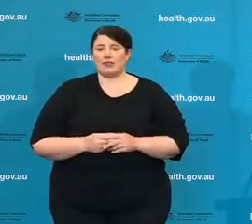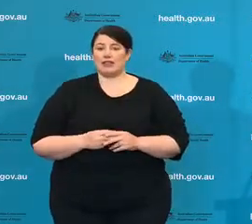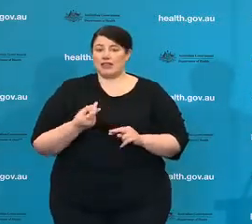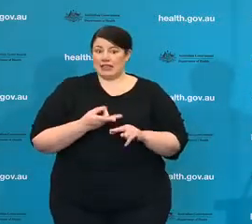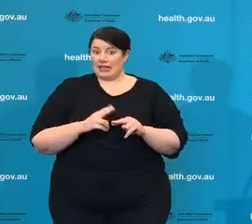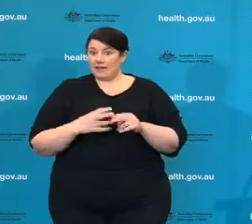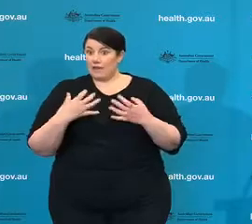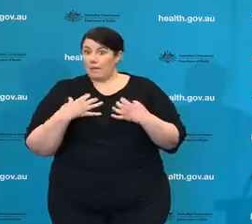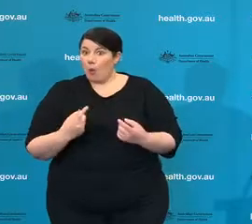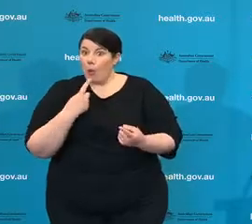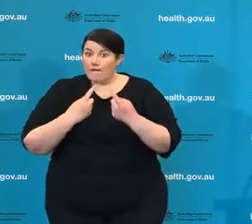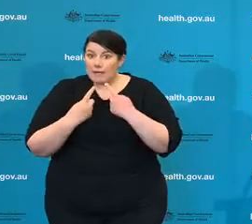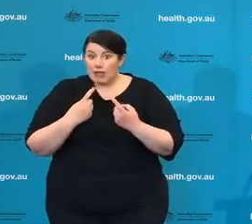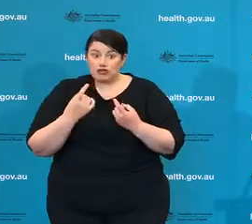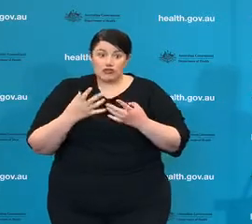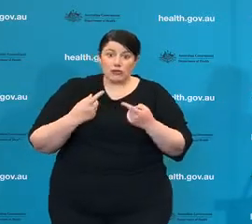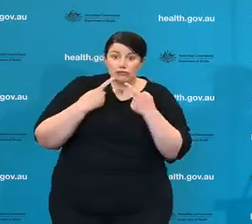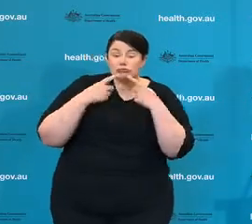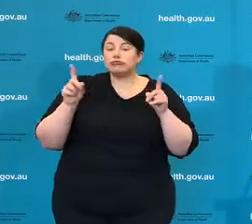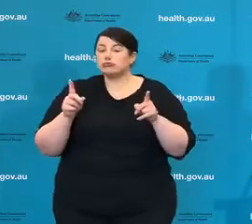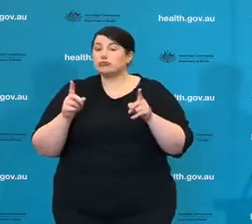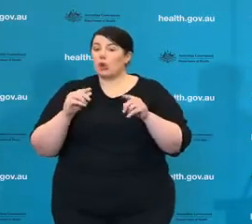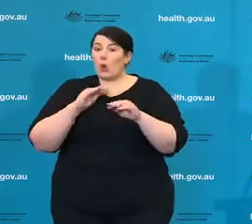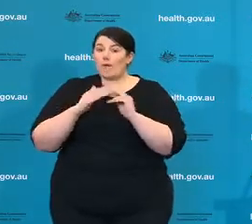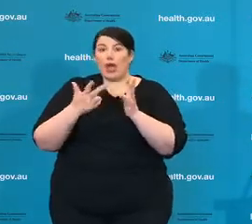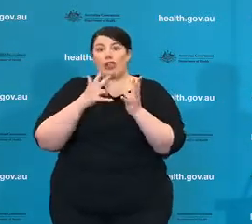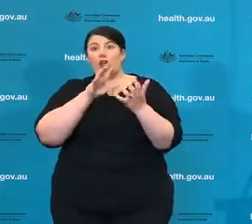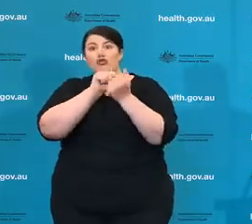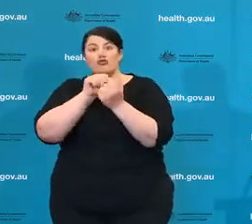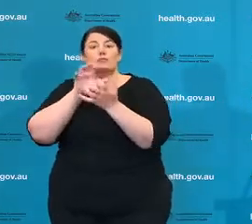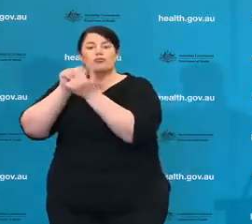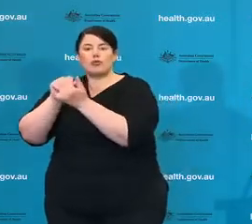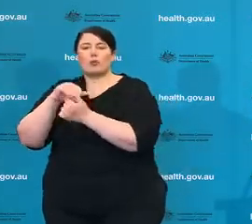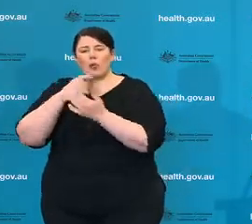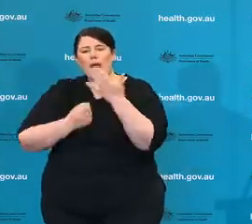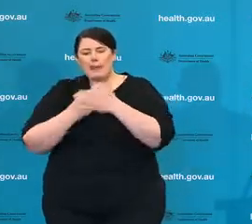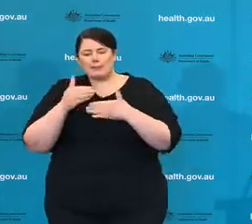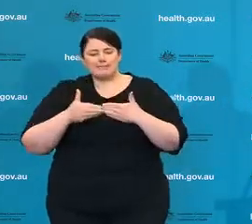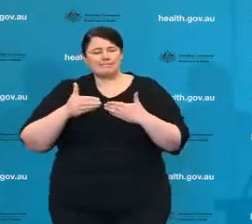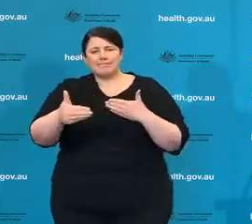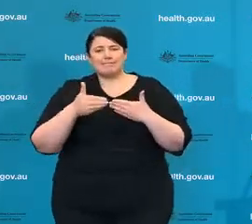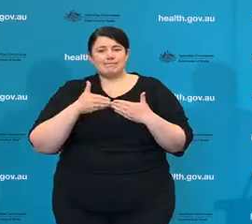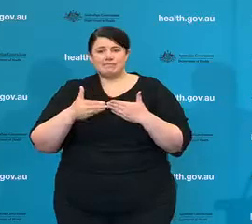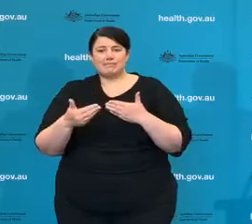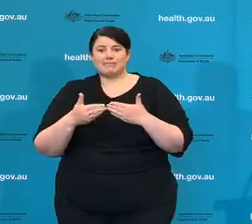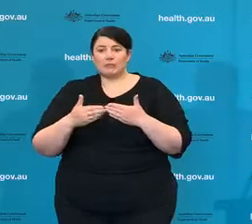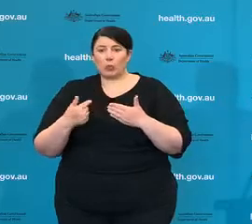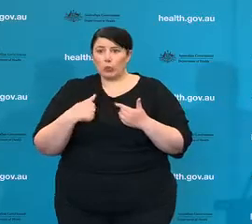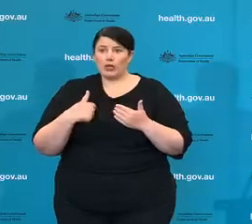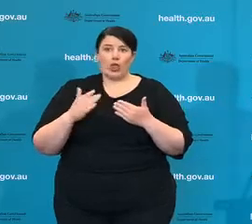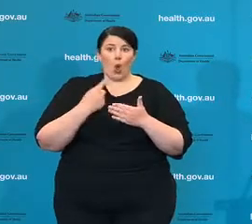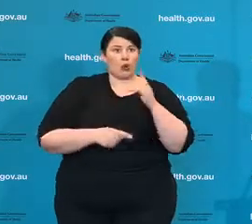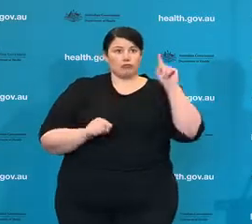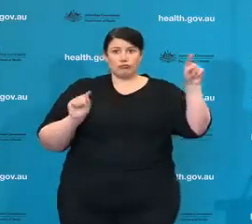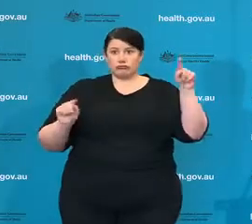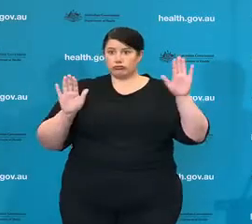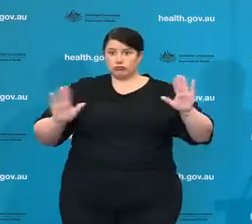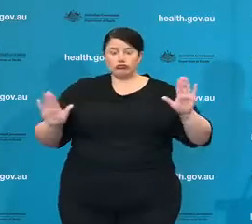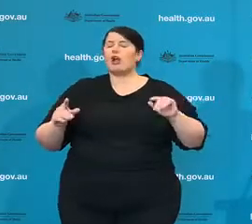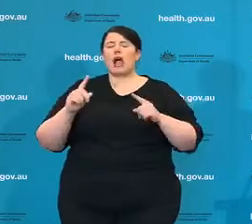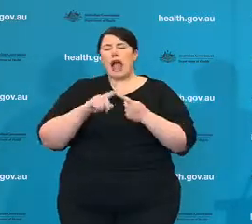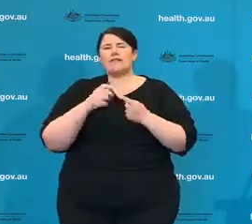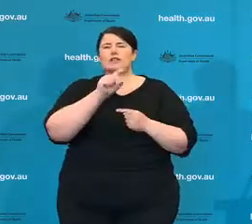further things to announce about other agreements, that'll happen in due course. But we're by no means closed to considering other